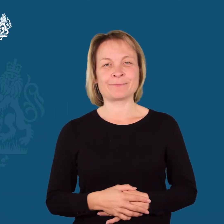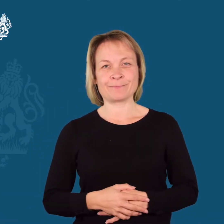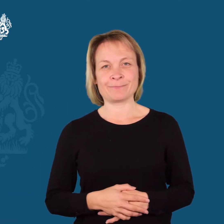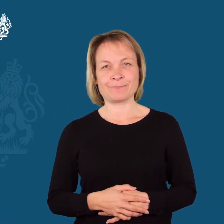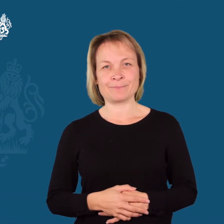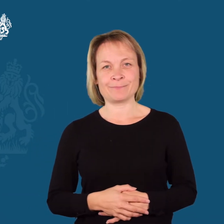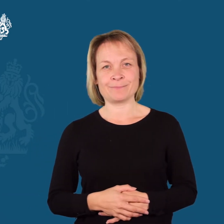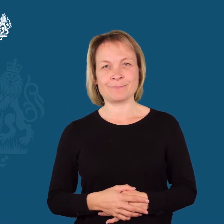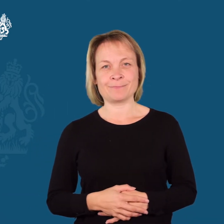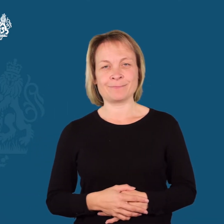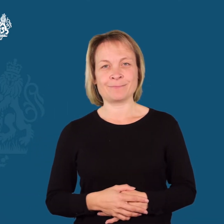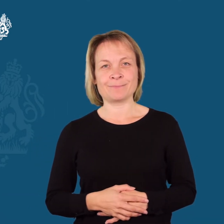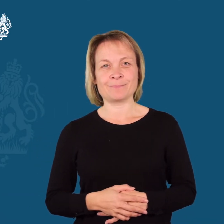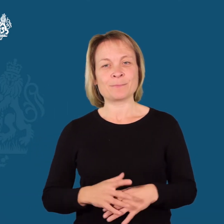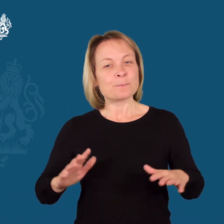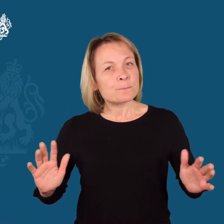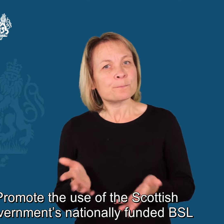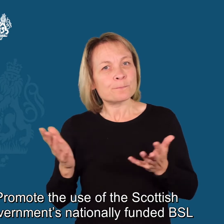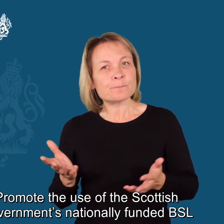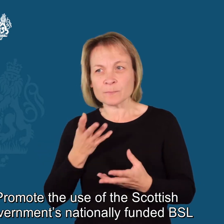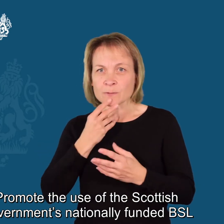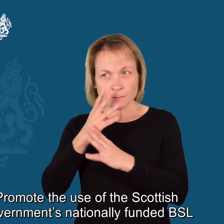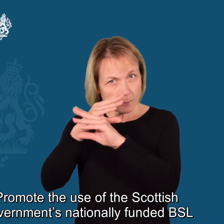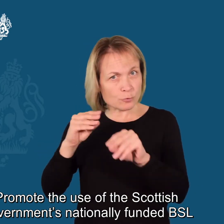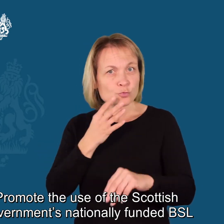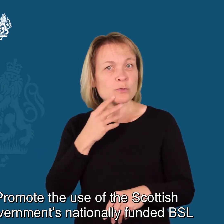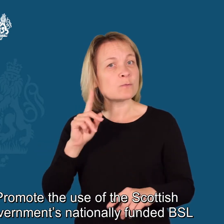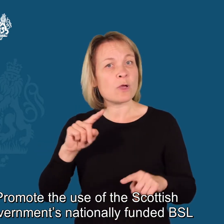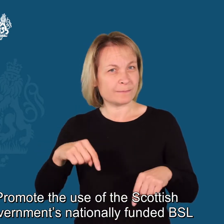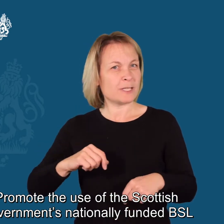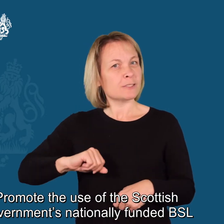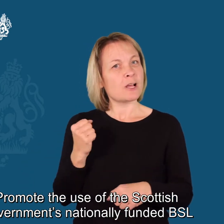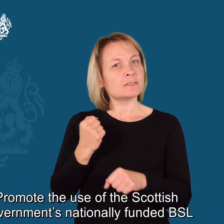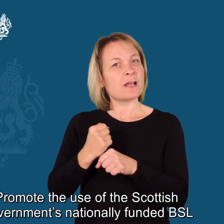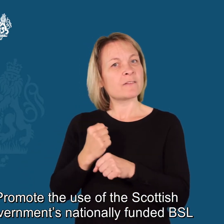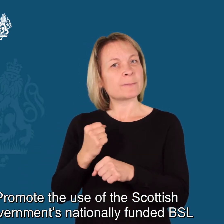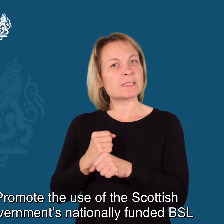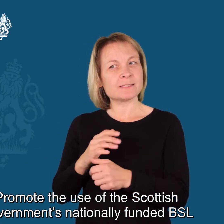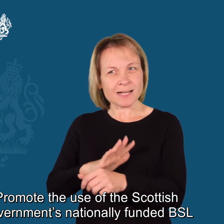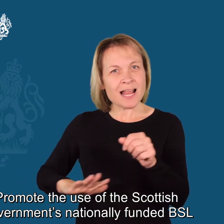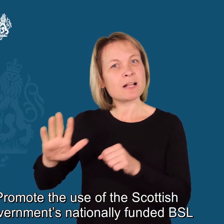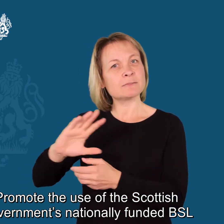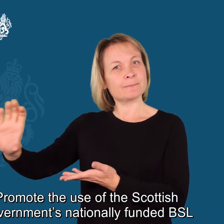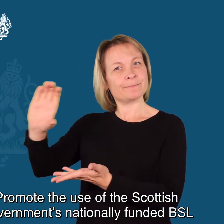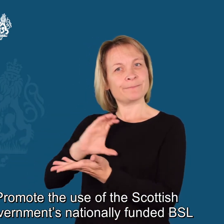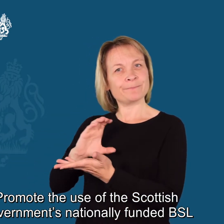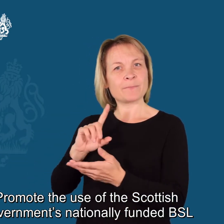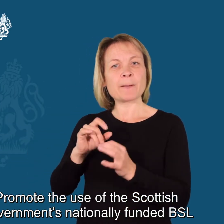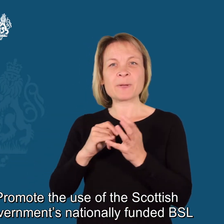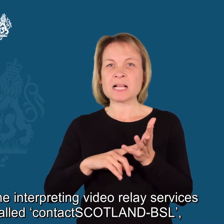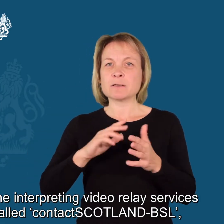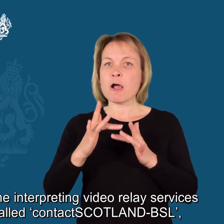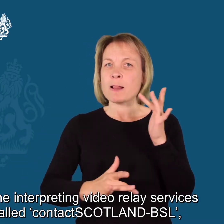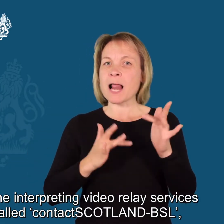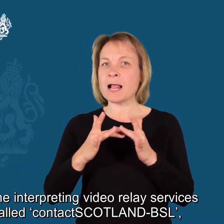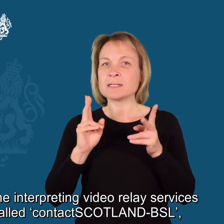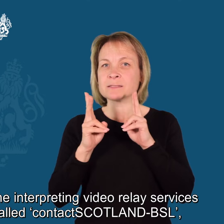promote the use of the Scottish Government's nationally funded BSL online interpreting video relay services called